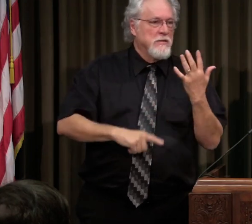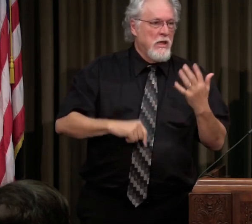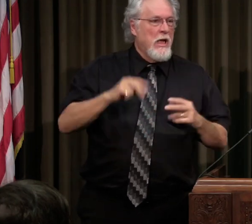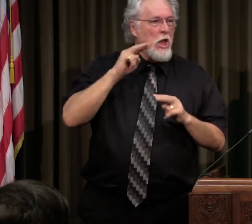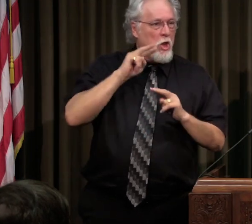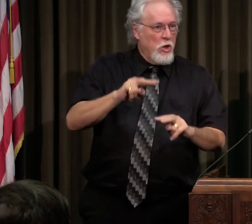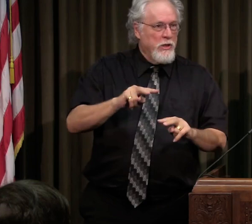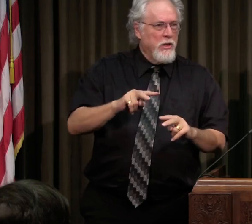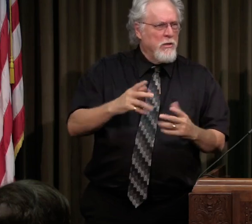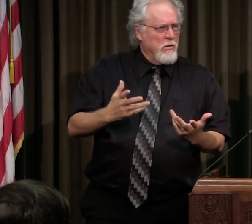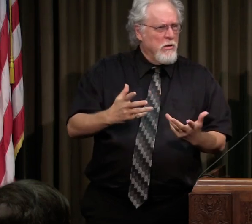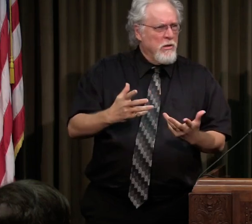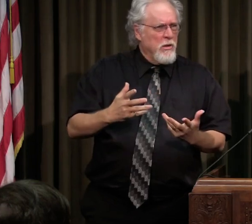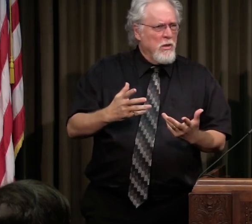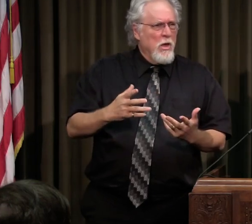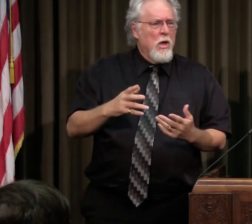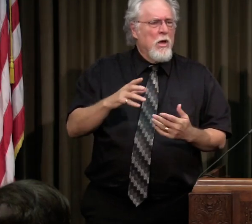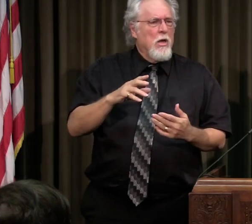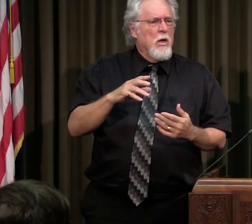Yeah.